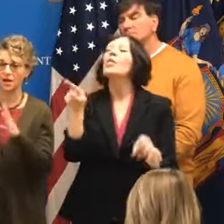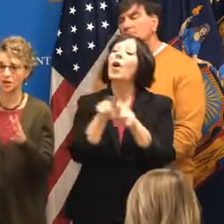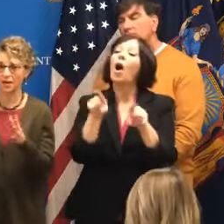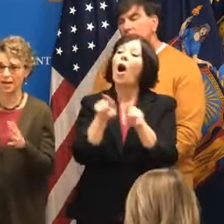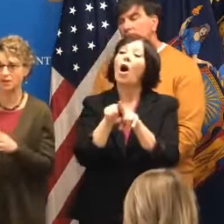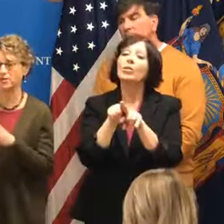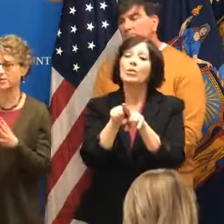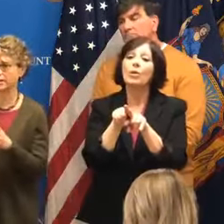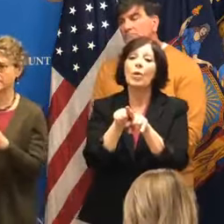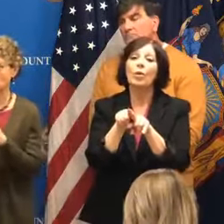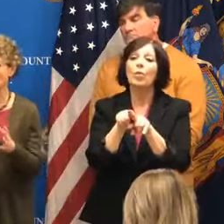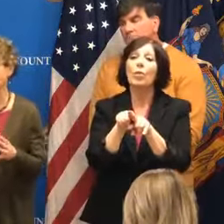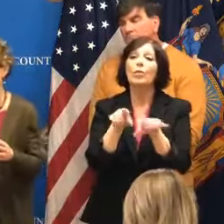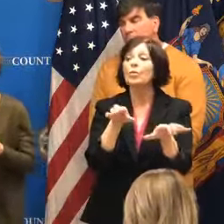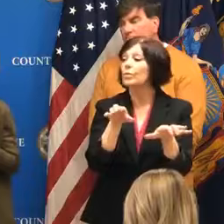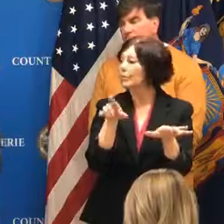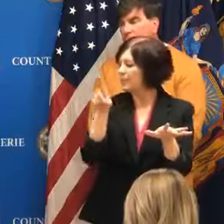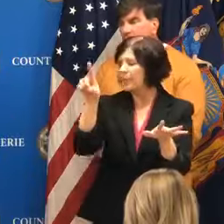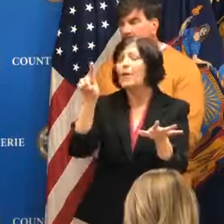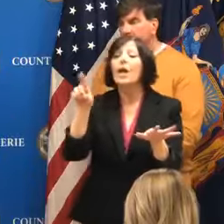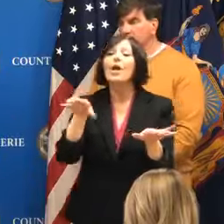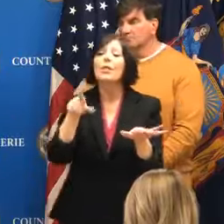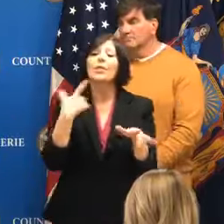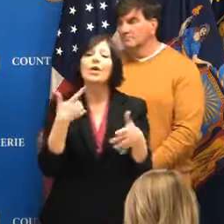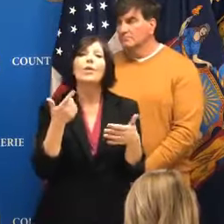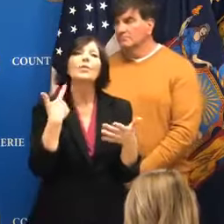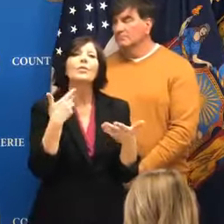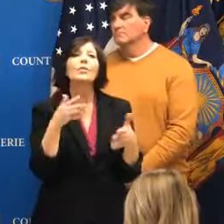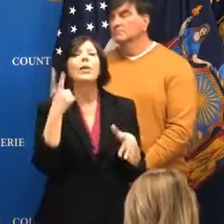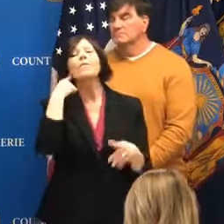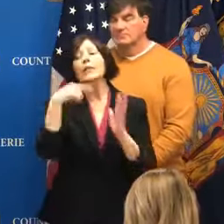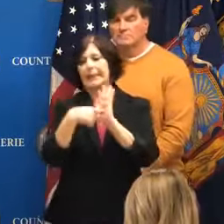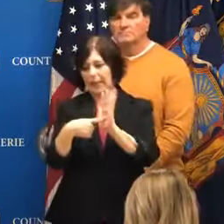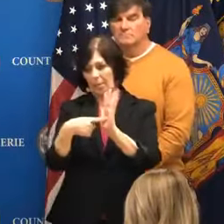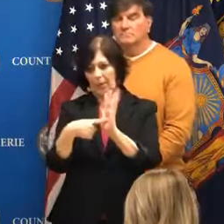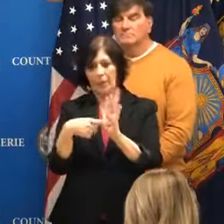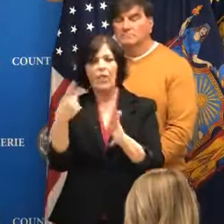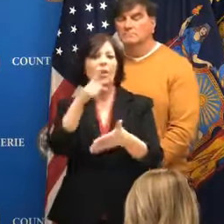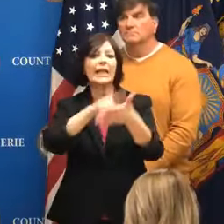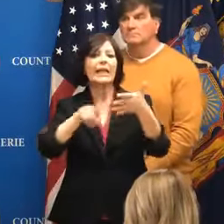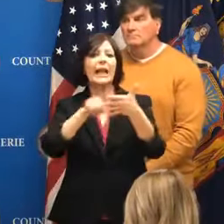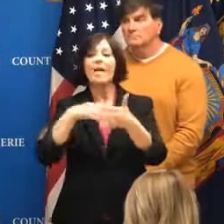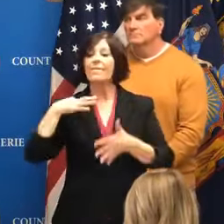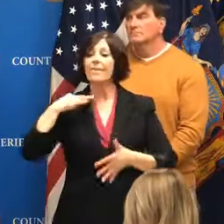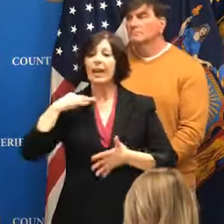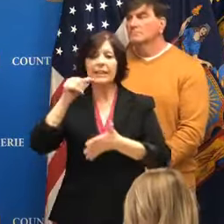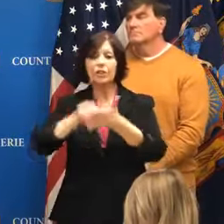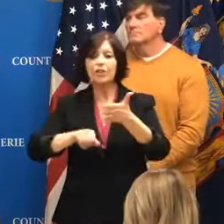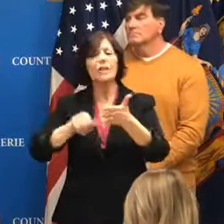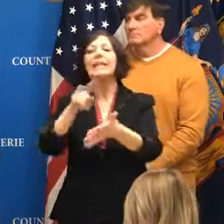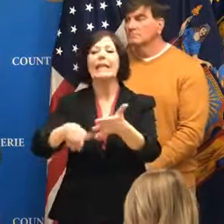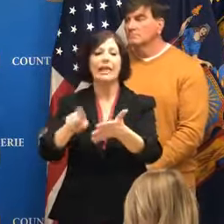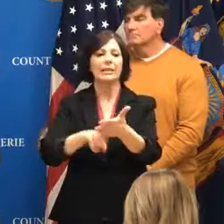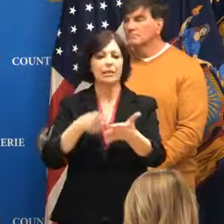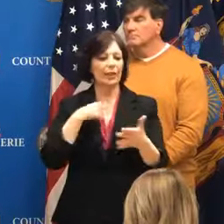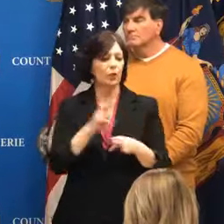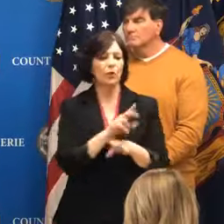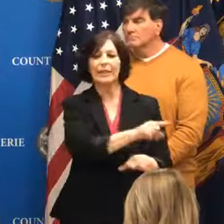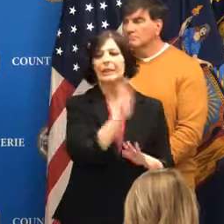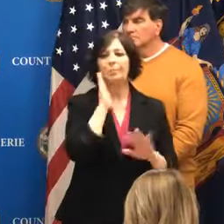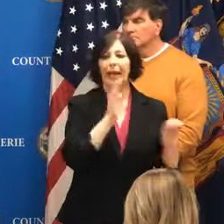taking other actions like to open up beds. For example, they're canceling elective surgeries so that they can use